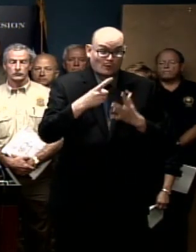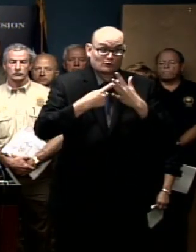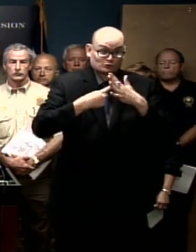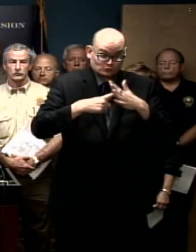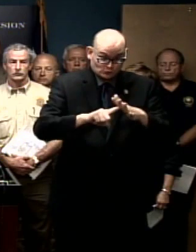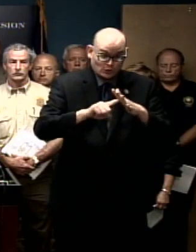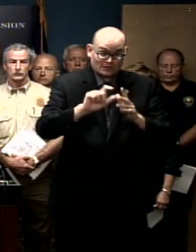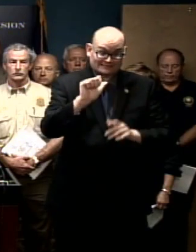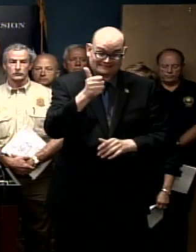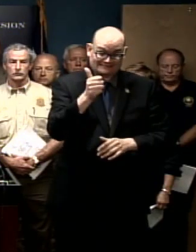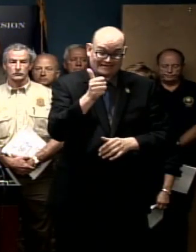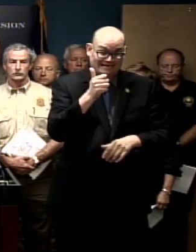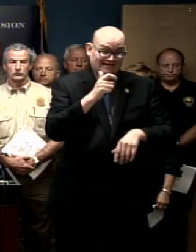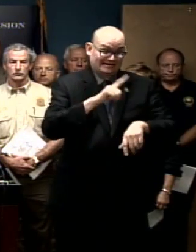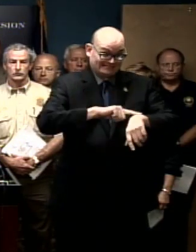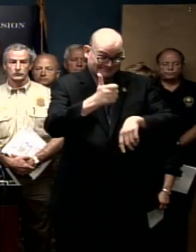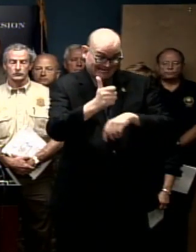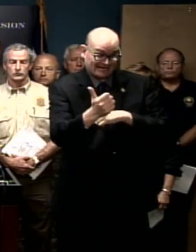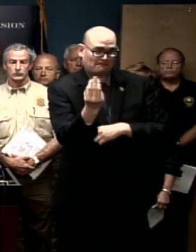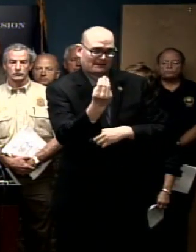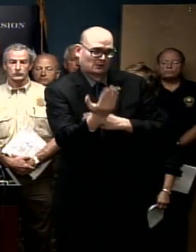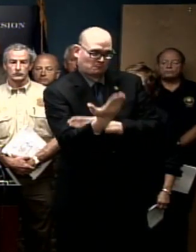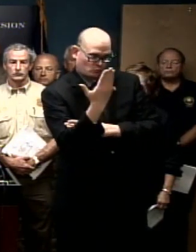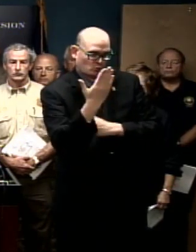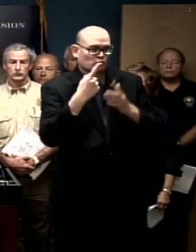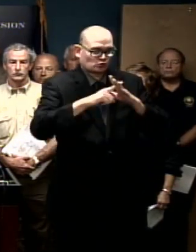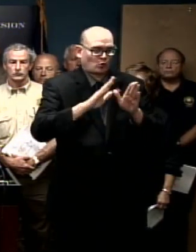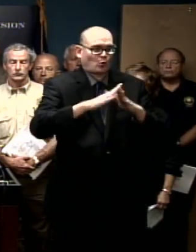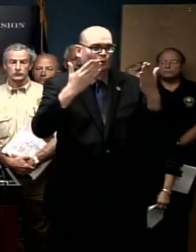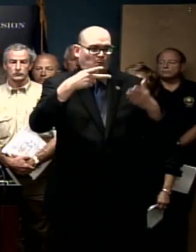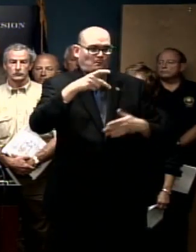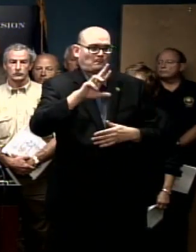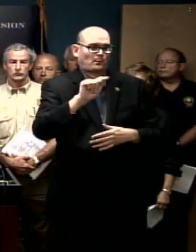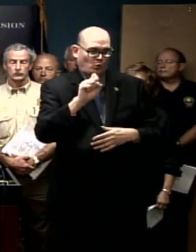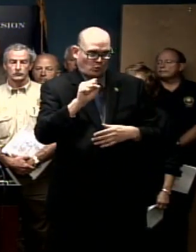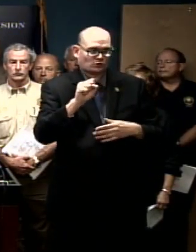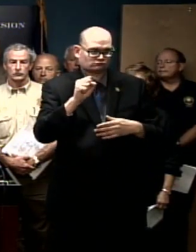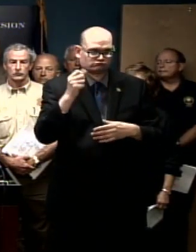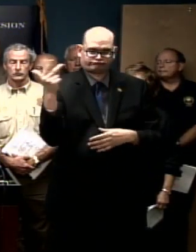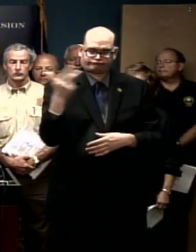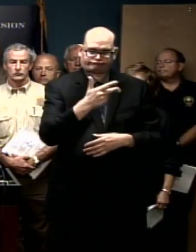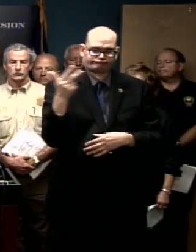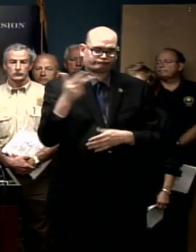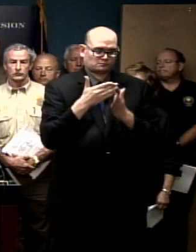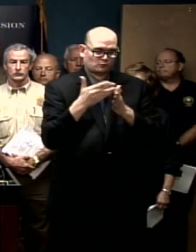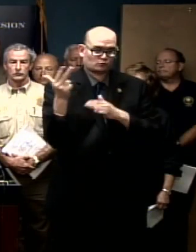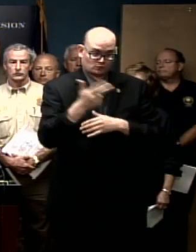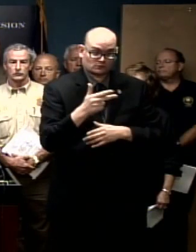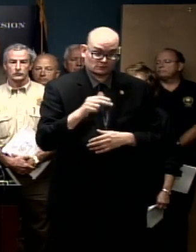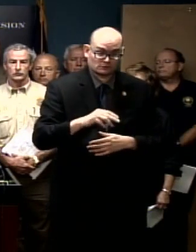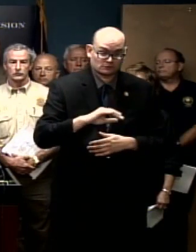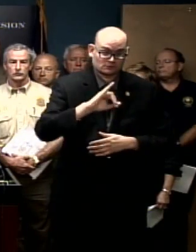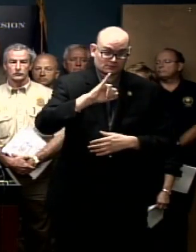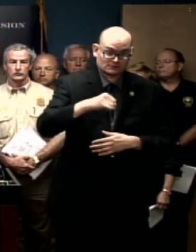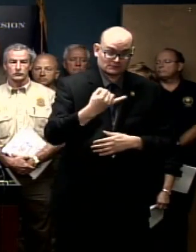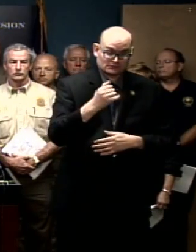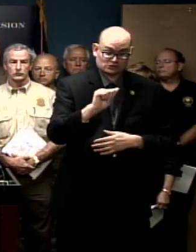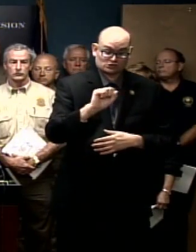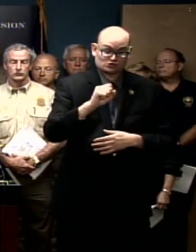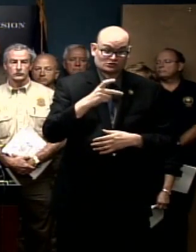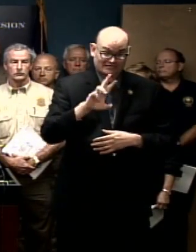so we're excited about that. There was significant damage and road closures in Jasper, Beaufort,